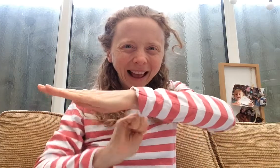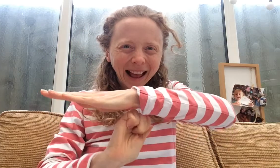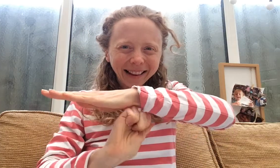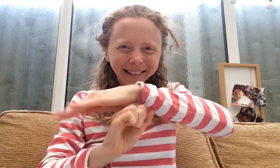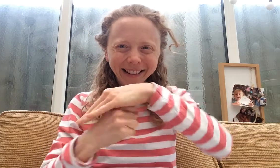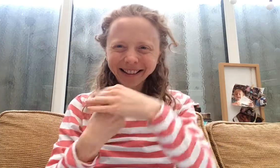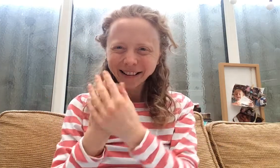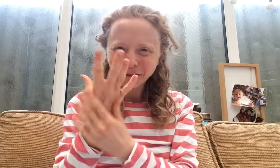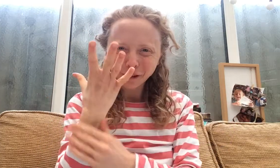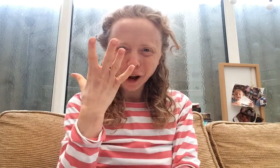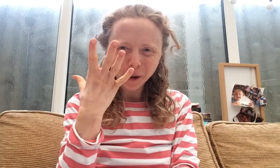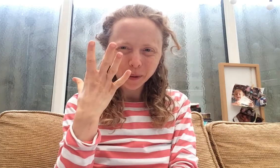began to grow.